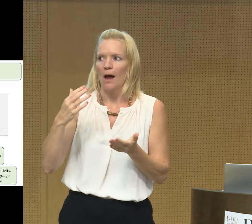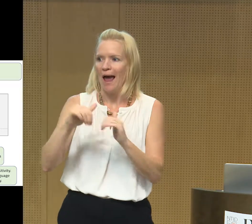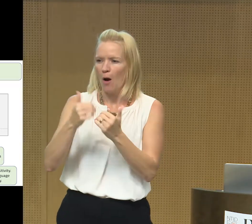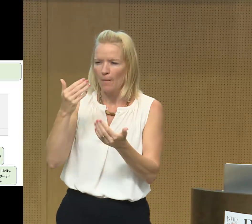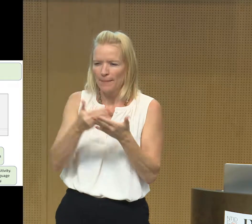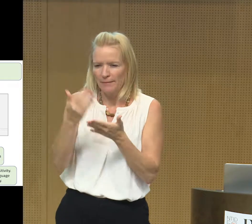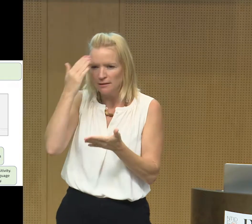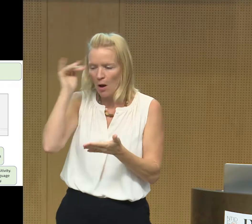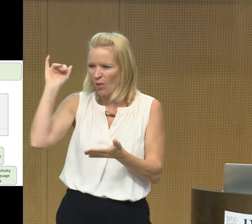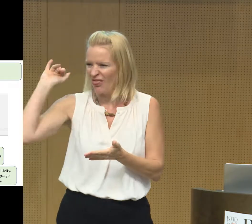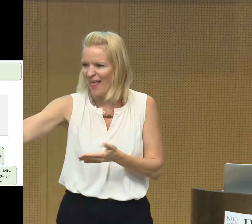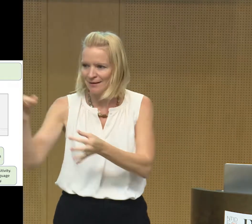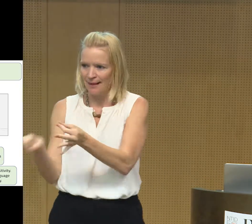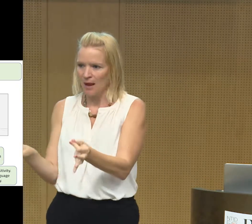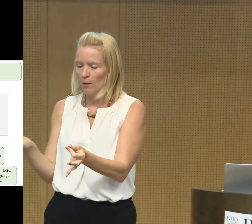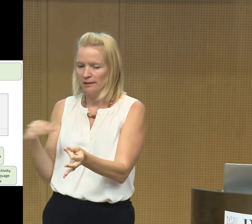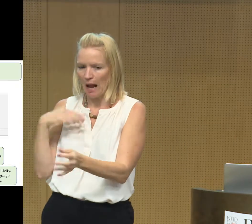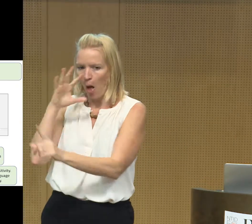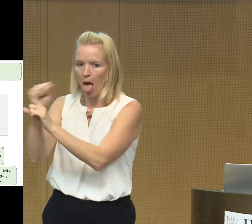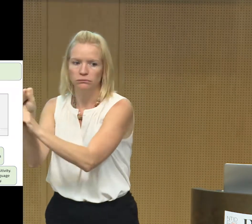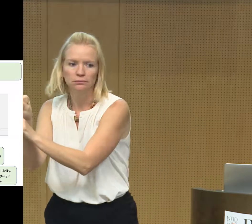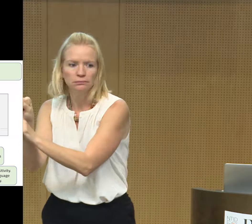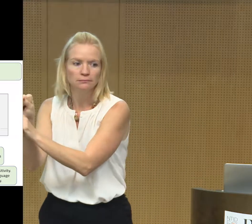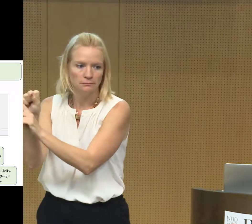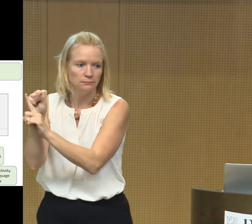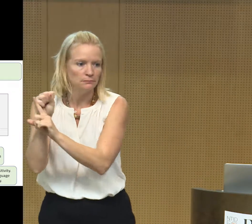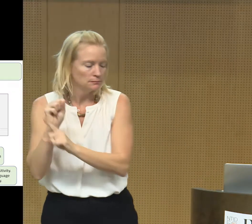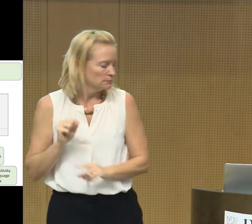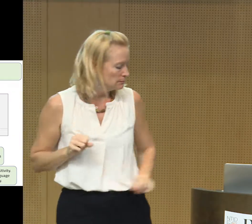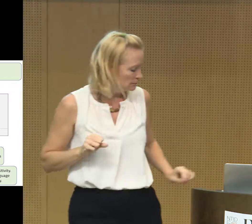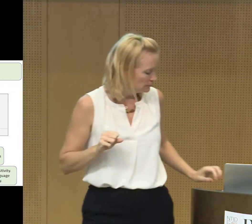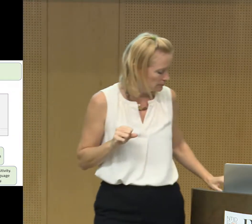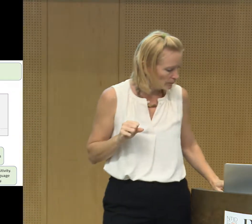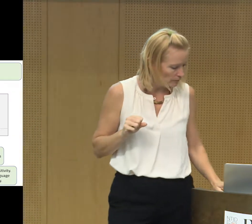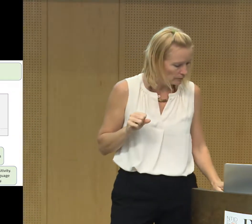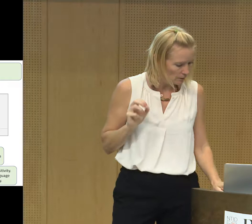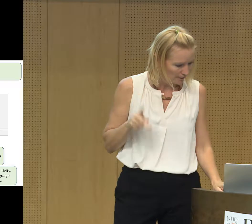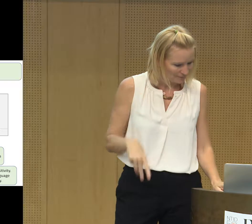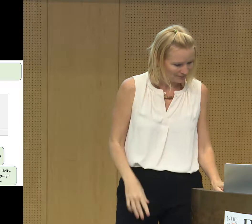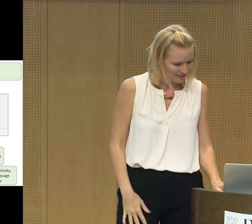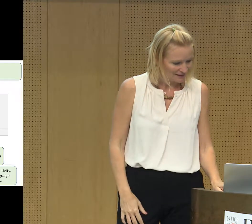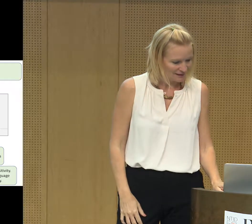can influence whether or not a baby is attracted to that language.